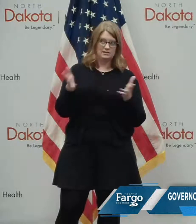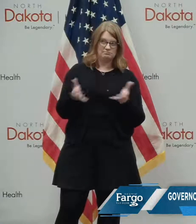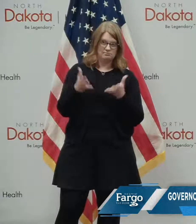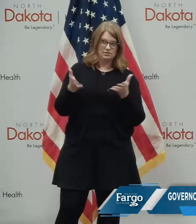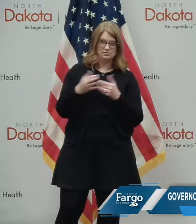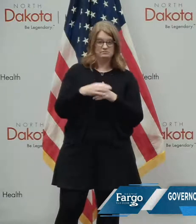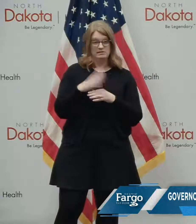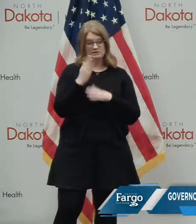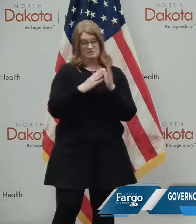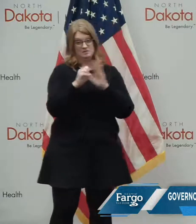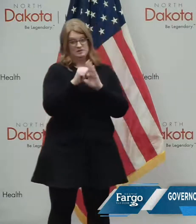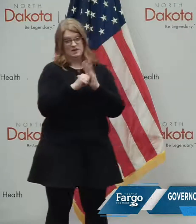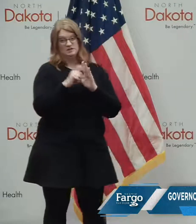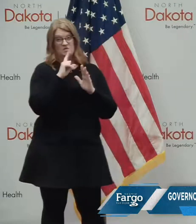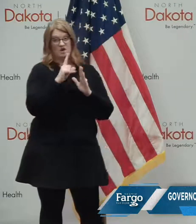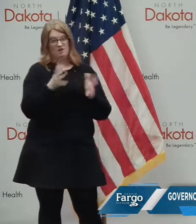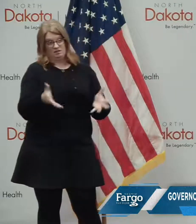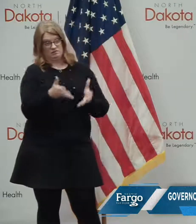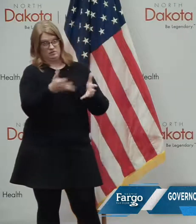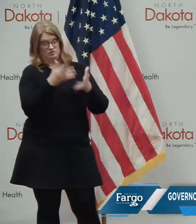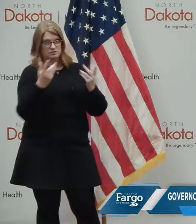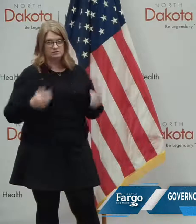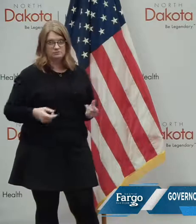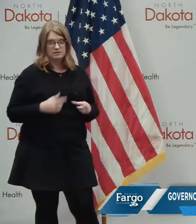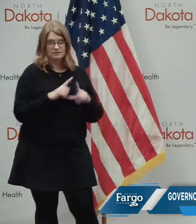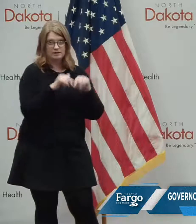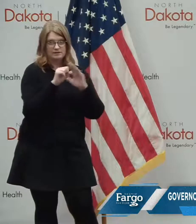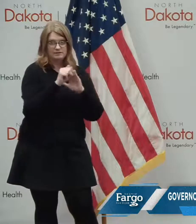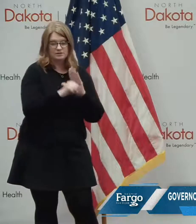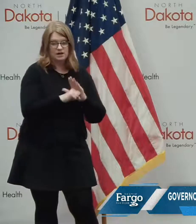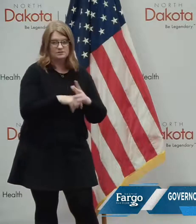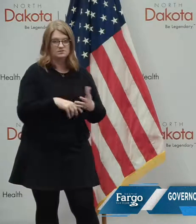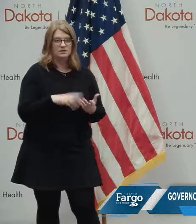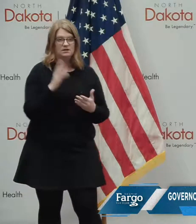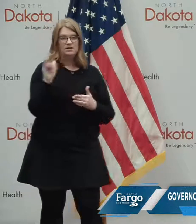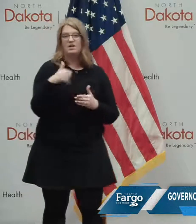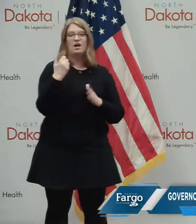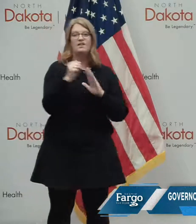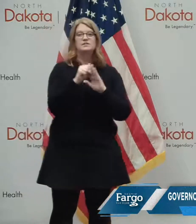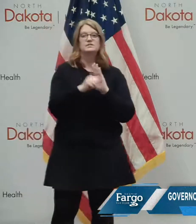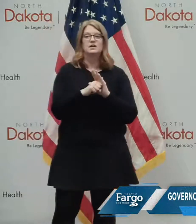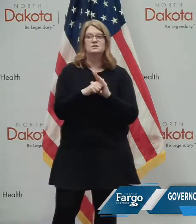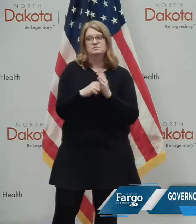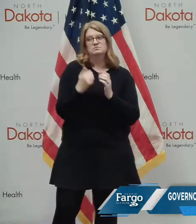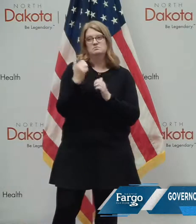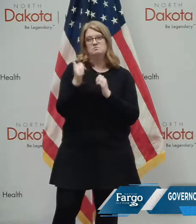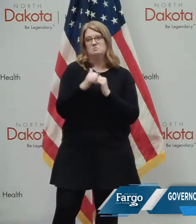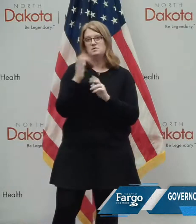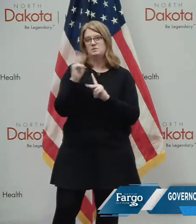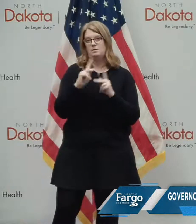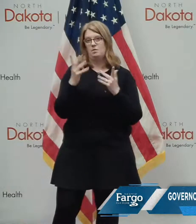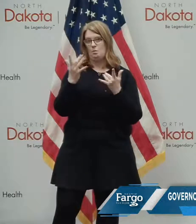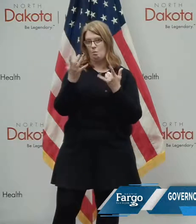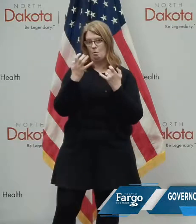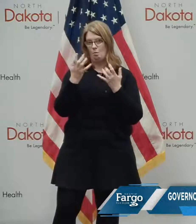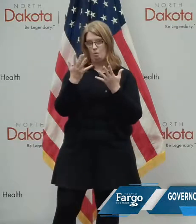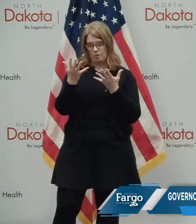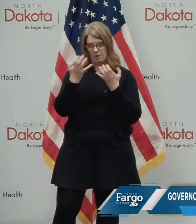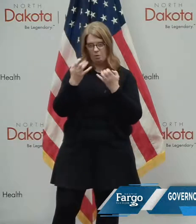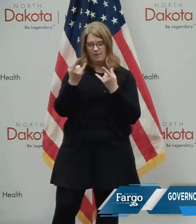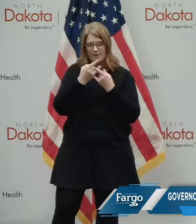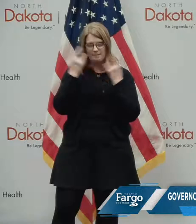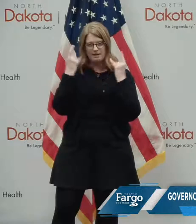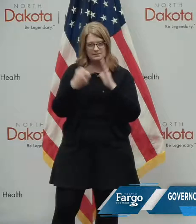very vocal. I mean, I think it really depends on what states. Other states, the majority of the people do want mask mandates, and I think that it